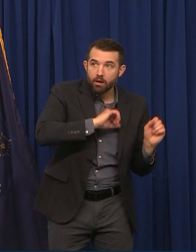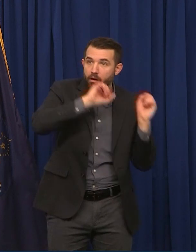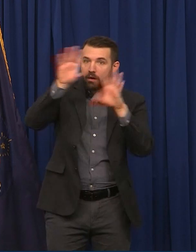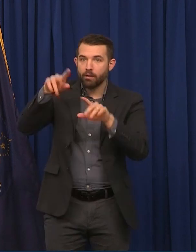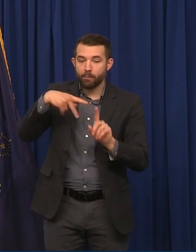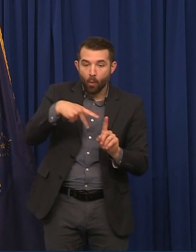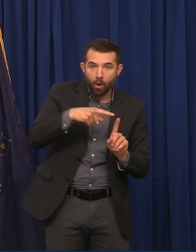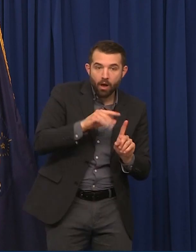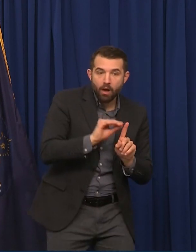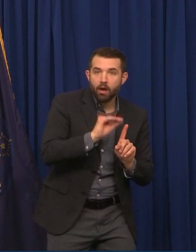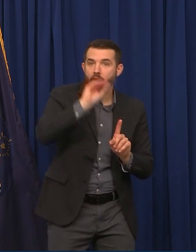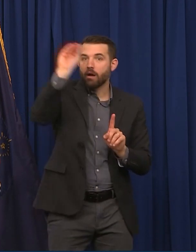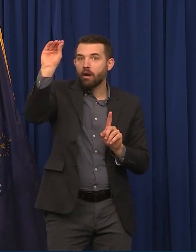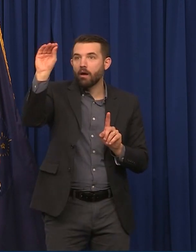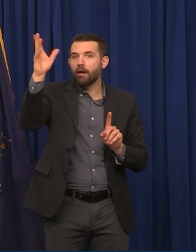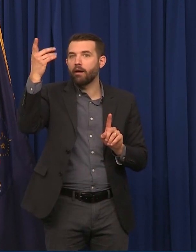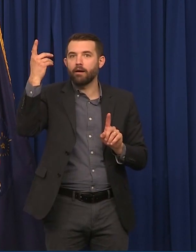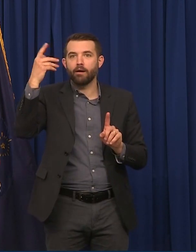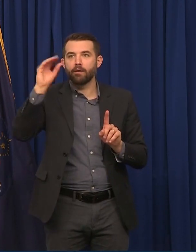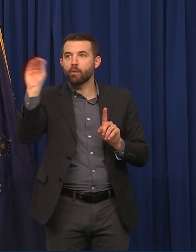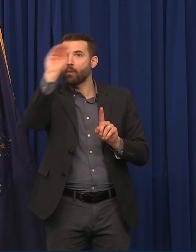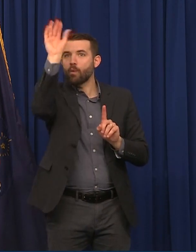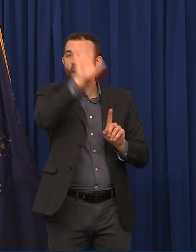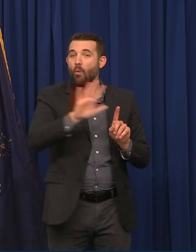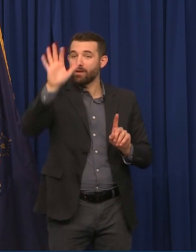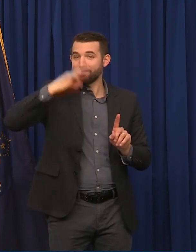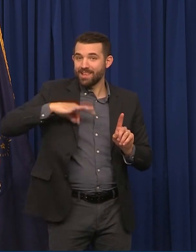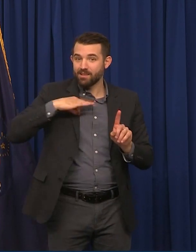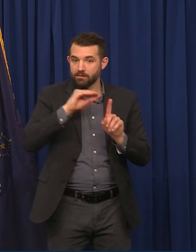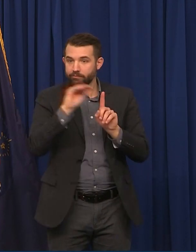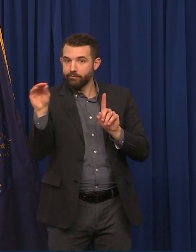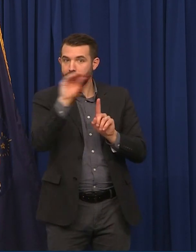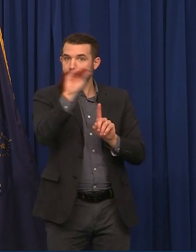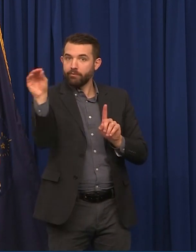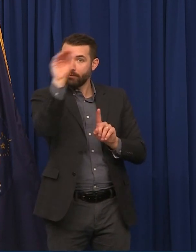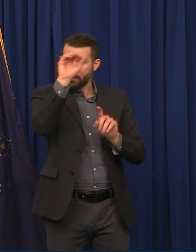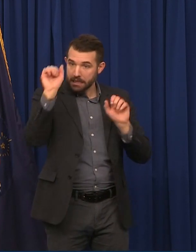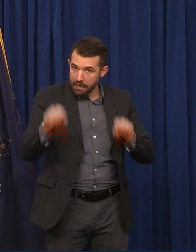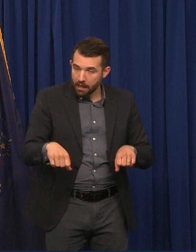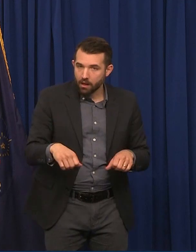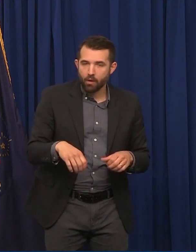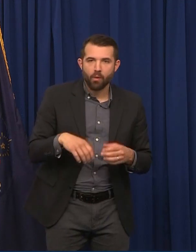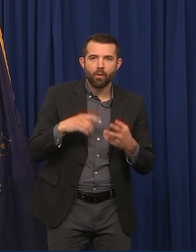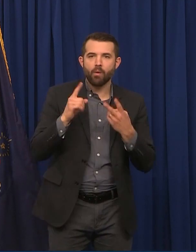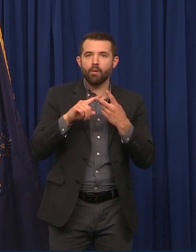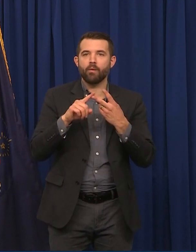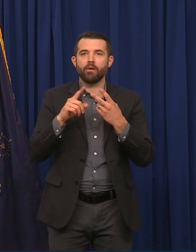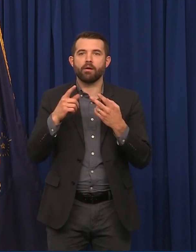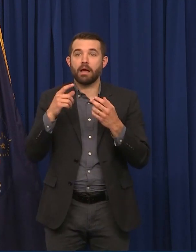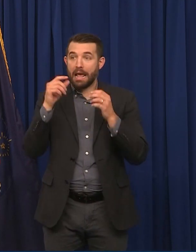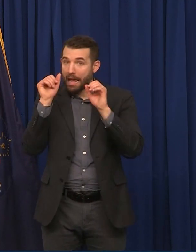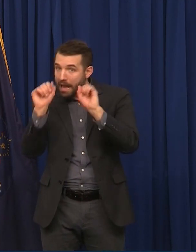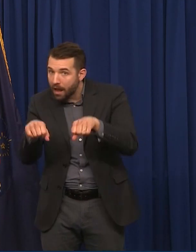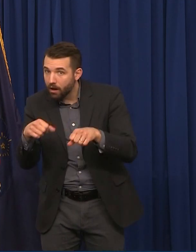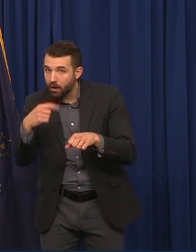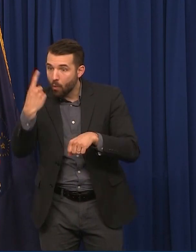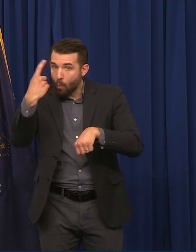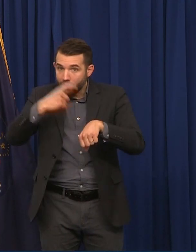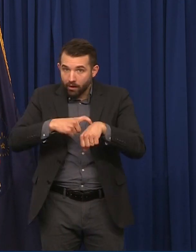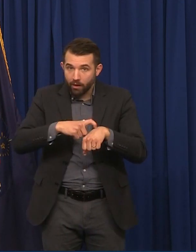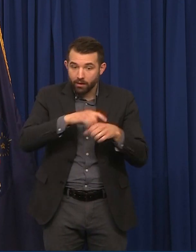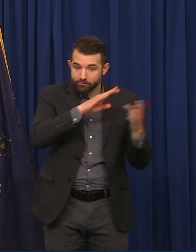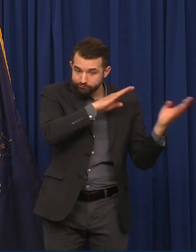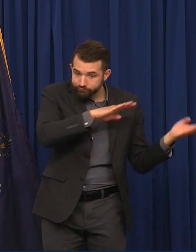after something has been sterilized, how many more times can it be used? So as you can see, Brad, there's a lot of questions